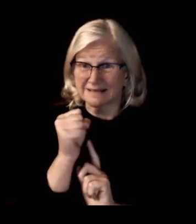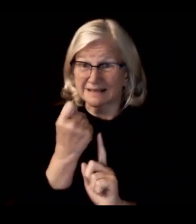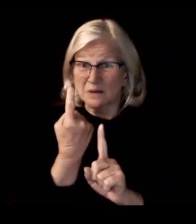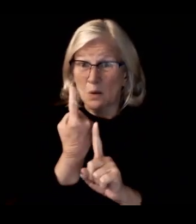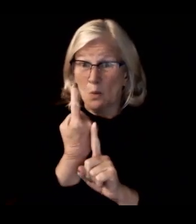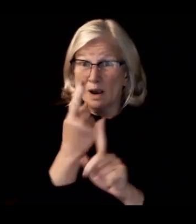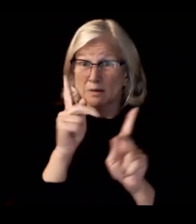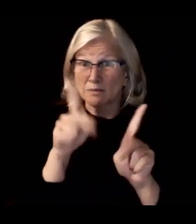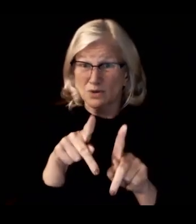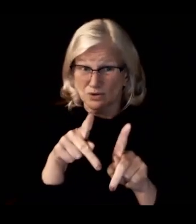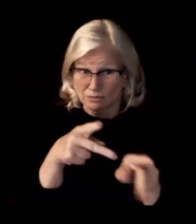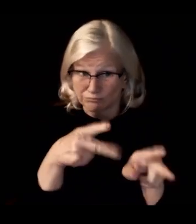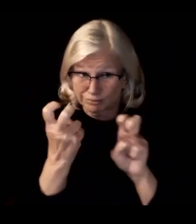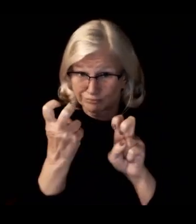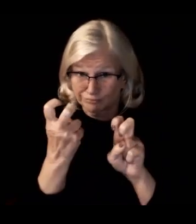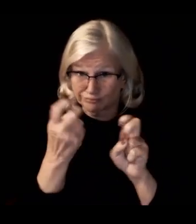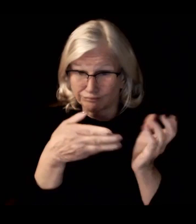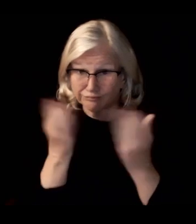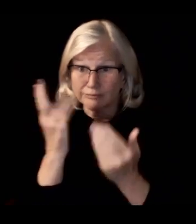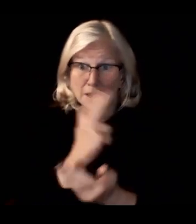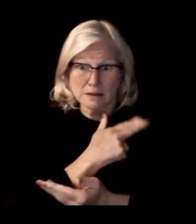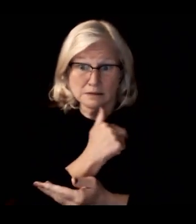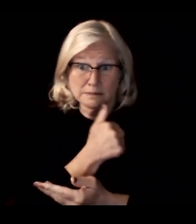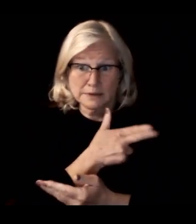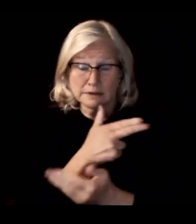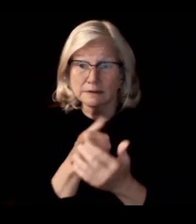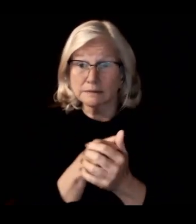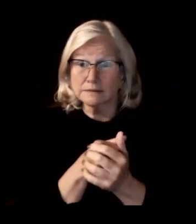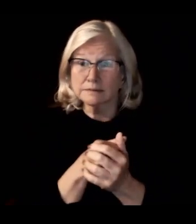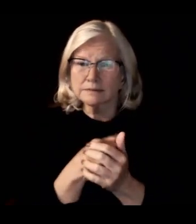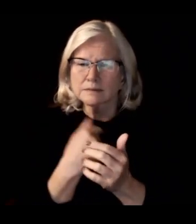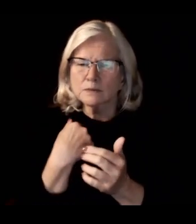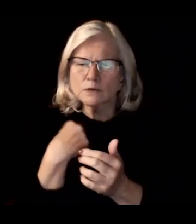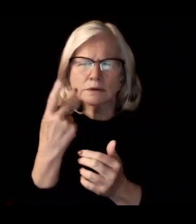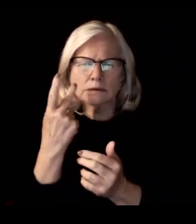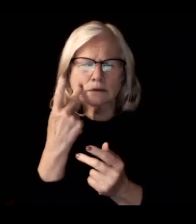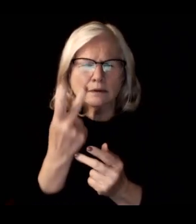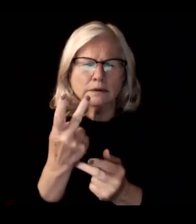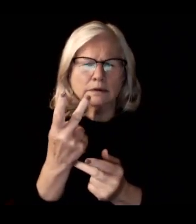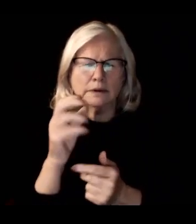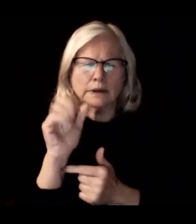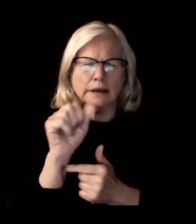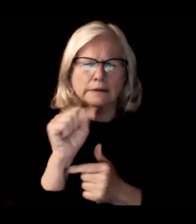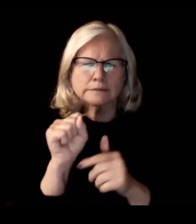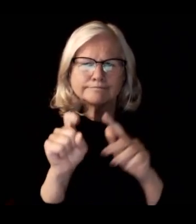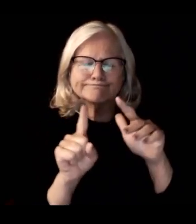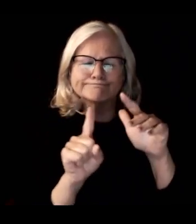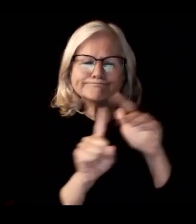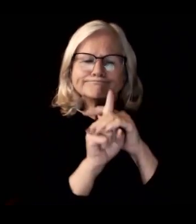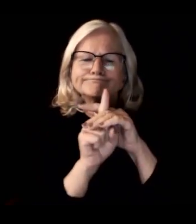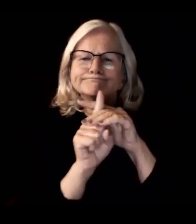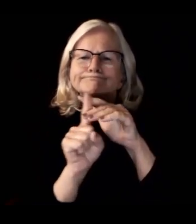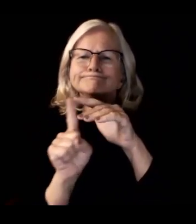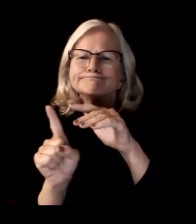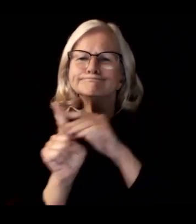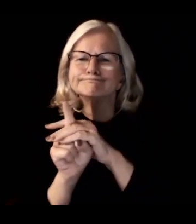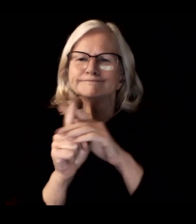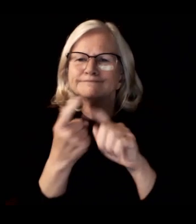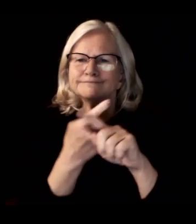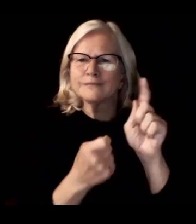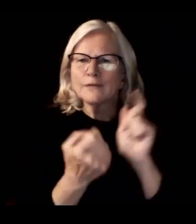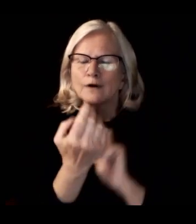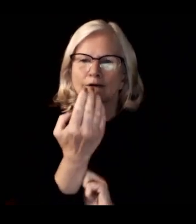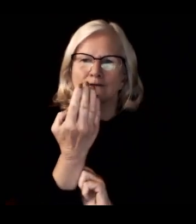seen cases in 14 counties that attended that event. The median age of the cases